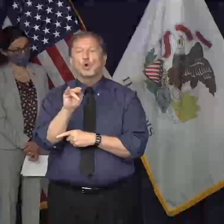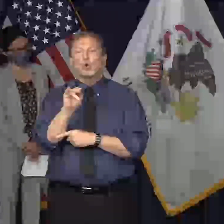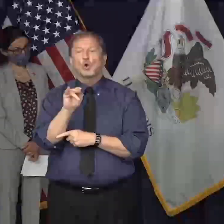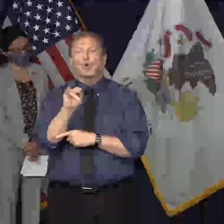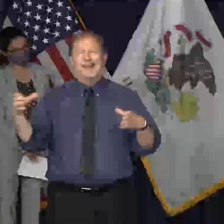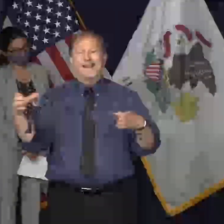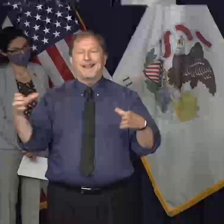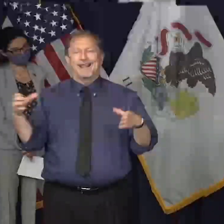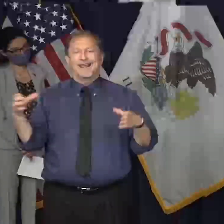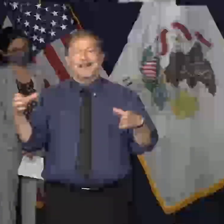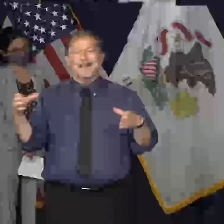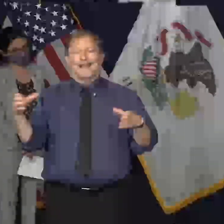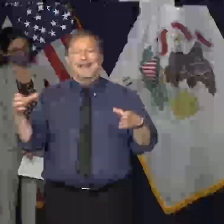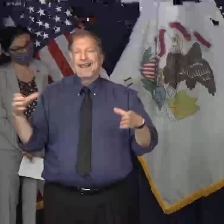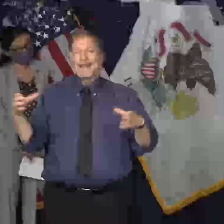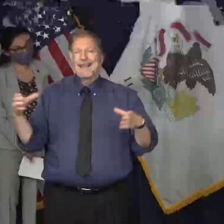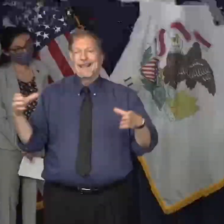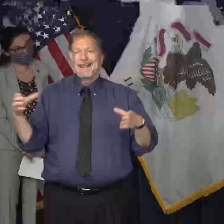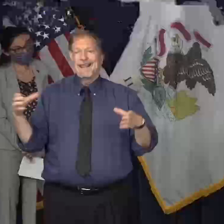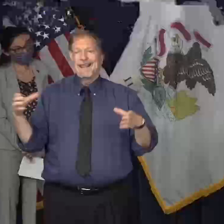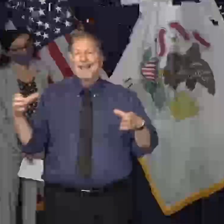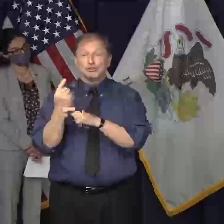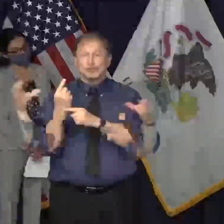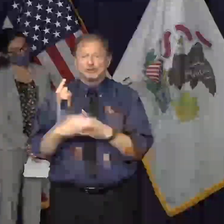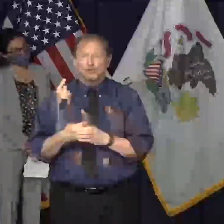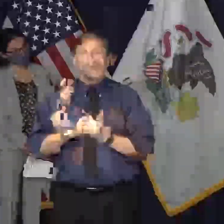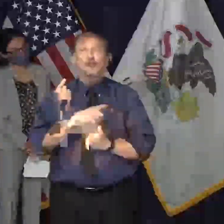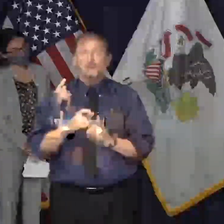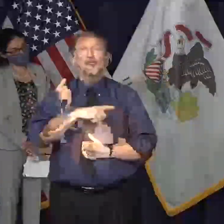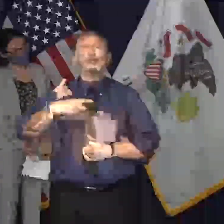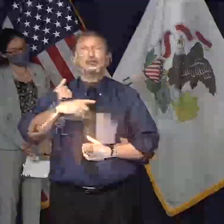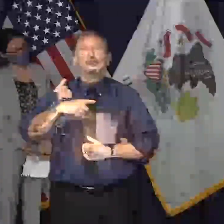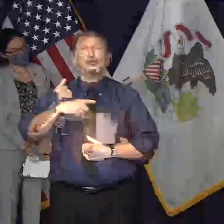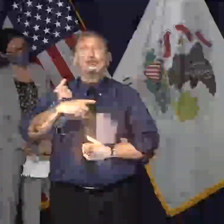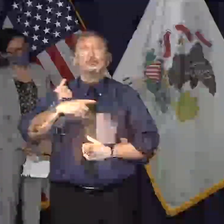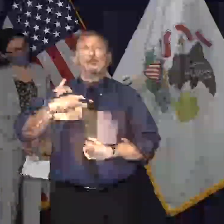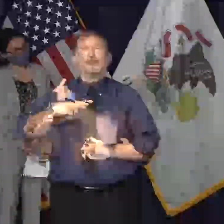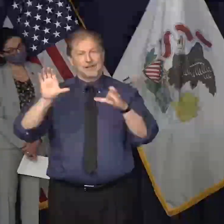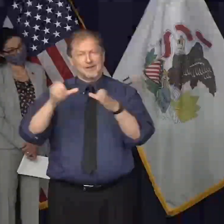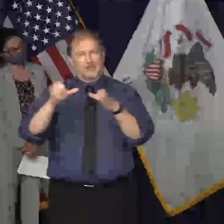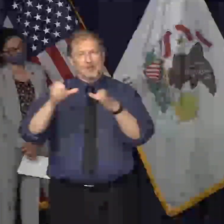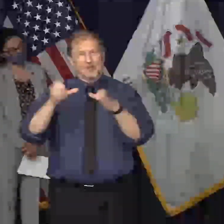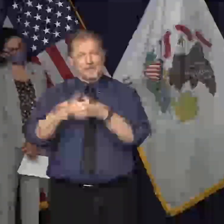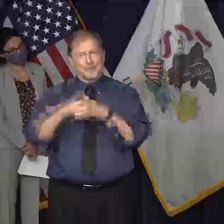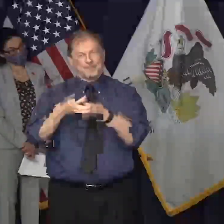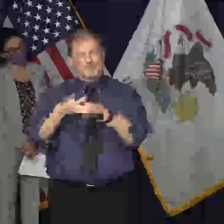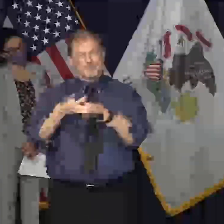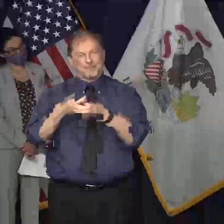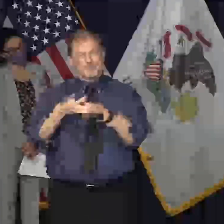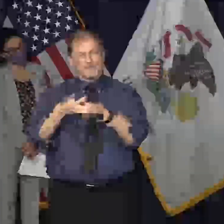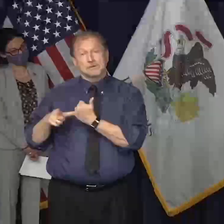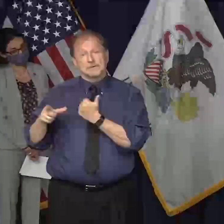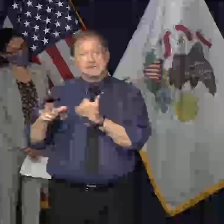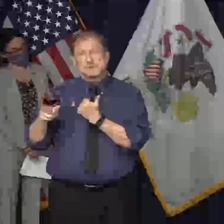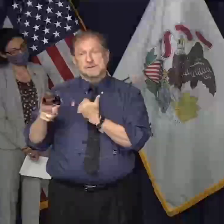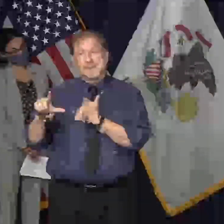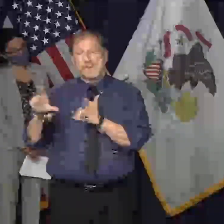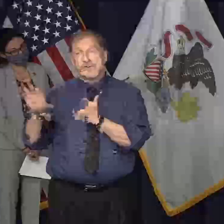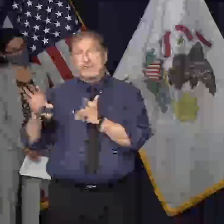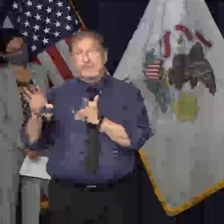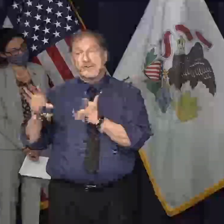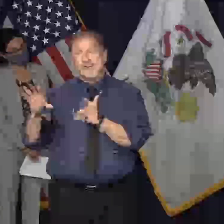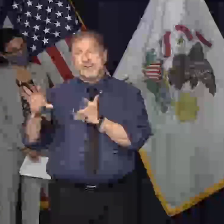so proud to join the Legislative Latino Caucus, my deputy governors, Sol Flores and Jesse